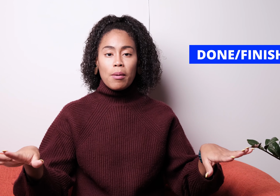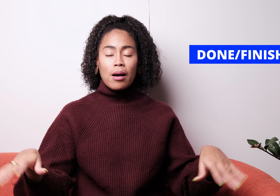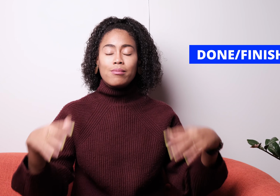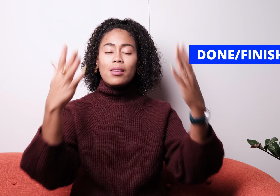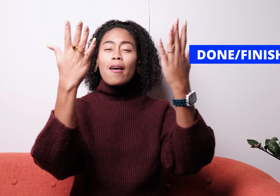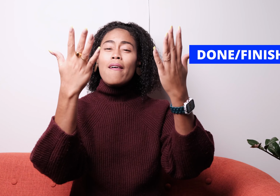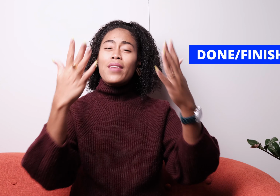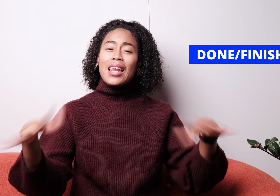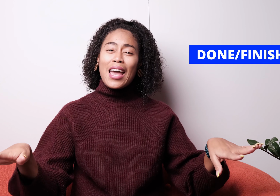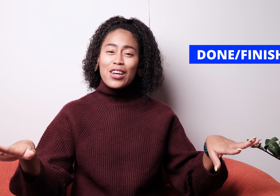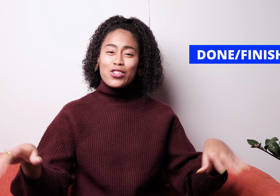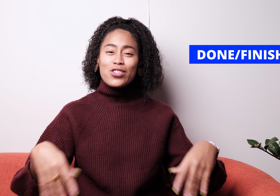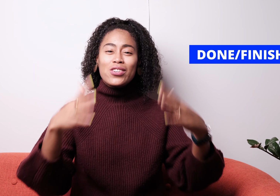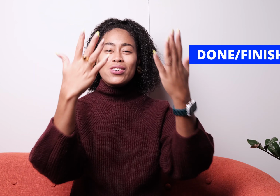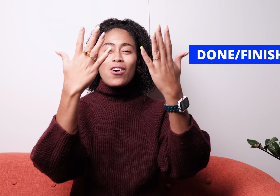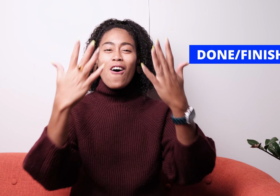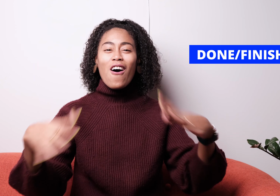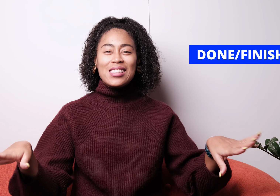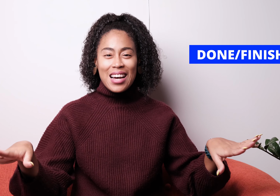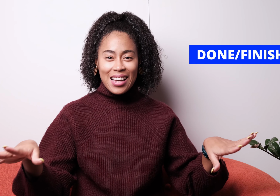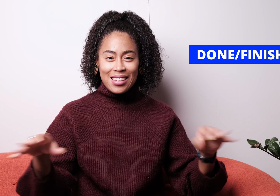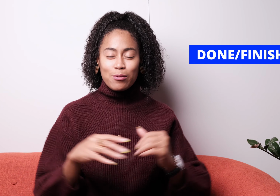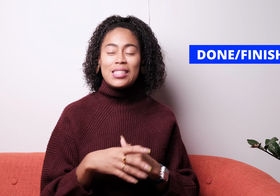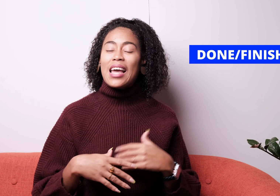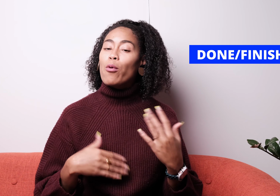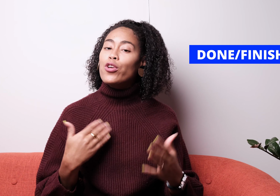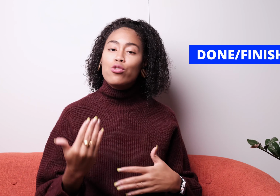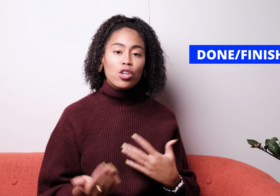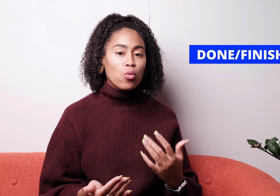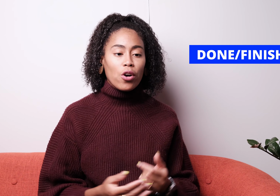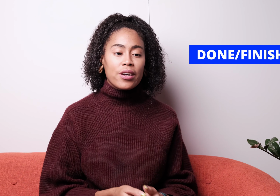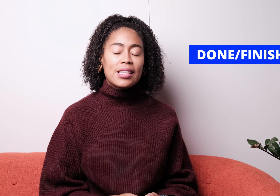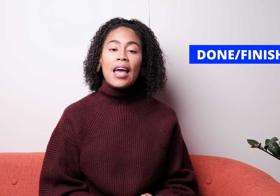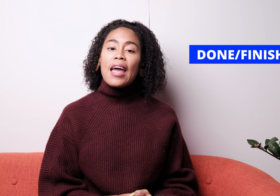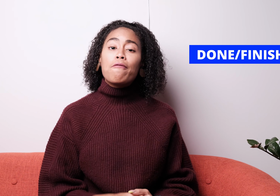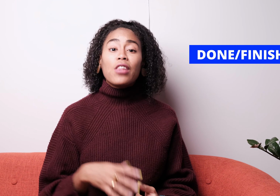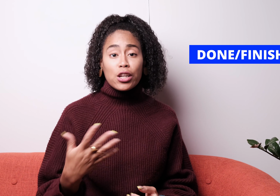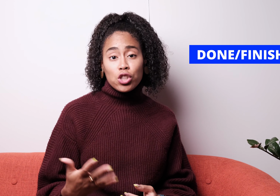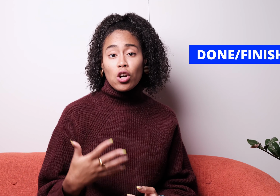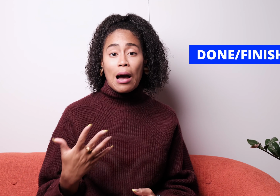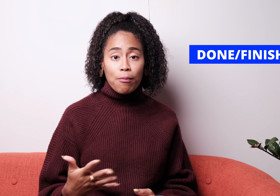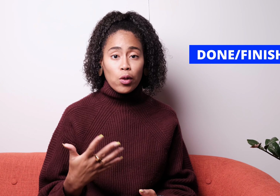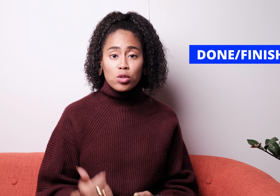out. Finish. All done. Once again, we're using the words. Inflections are helpful as